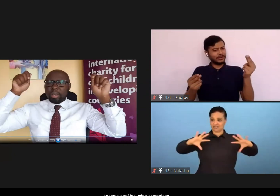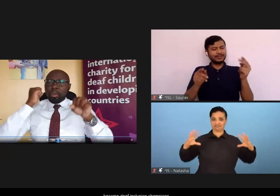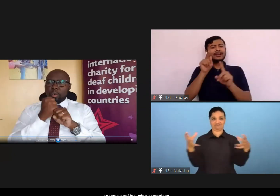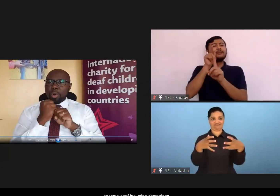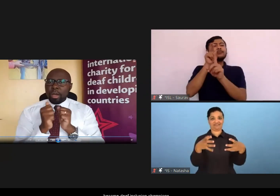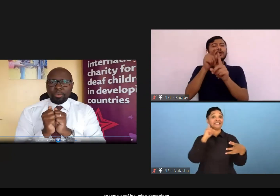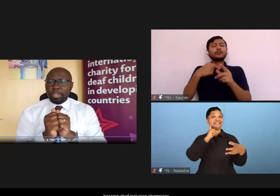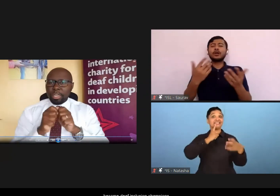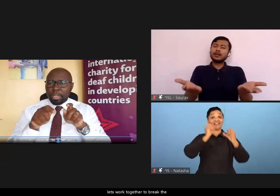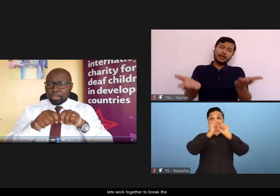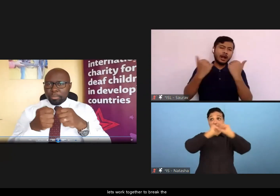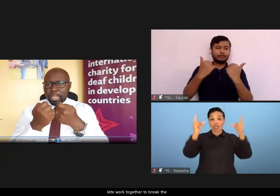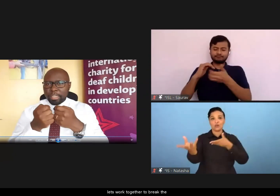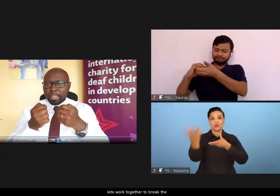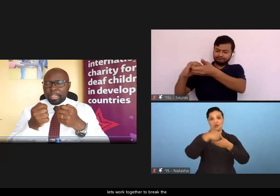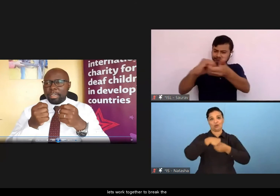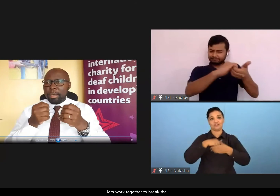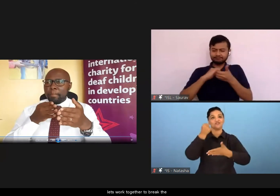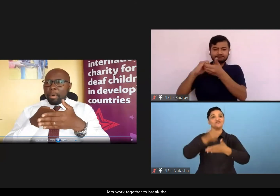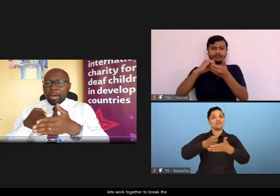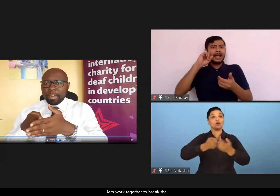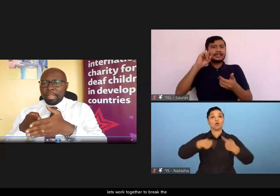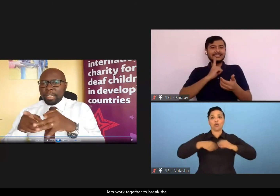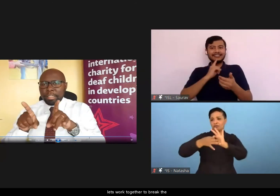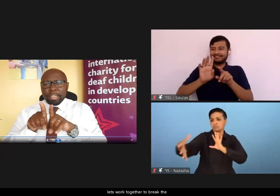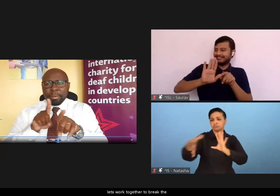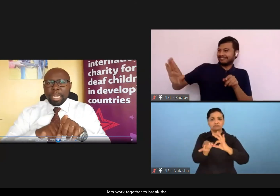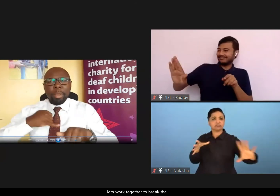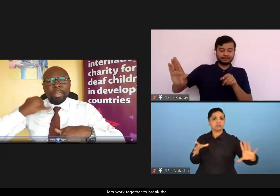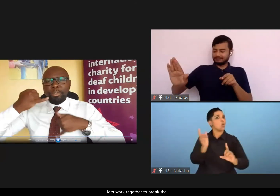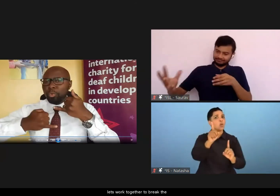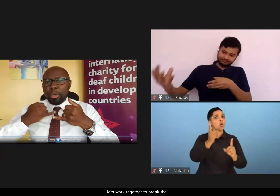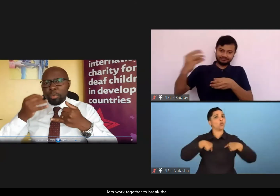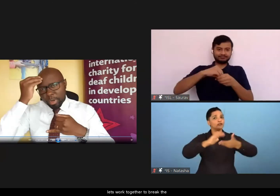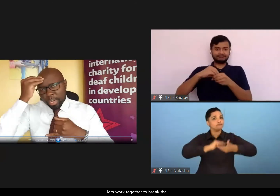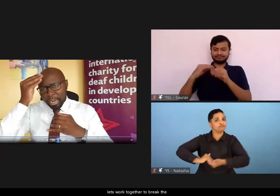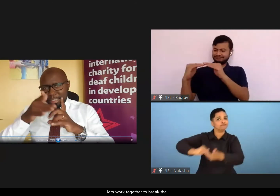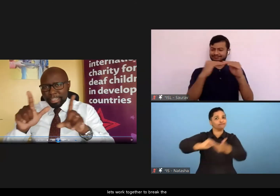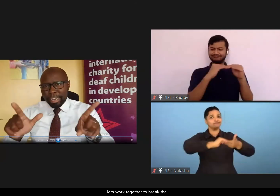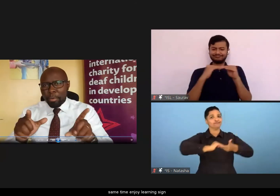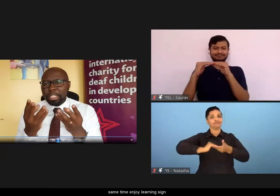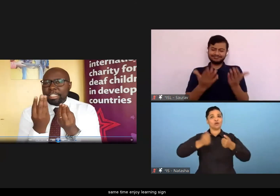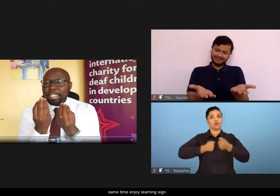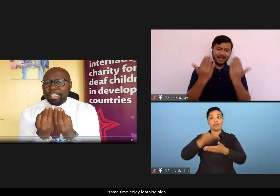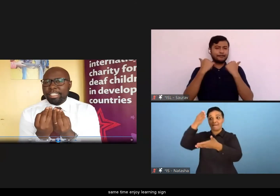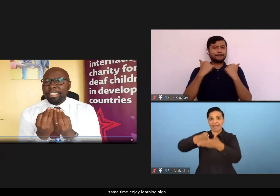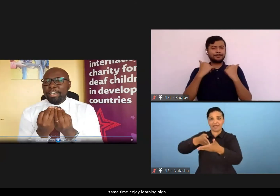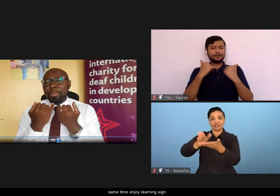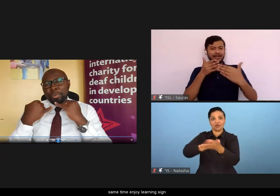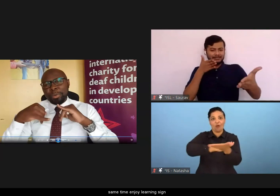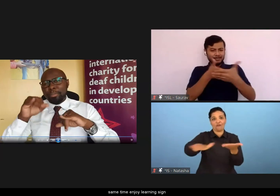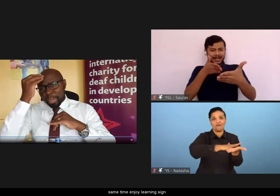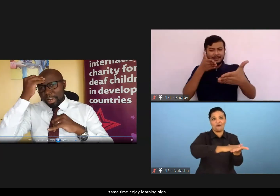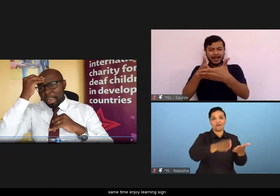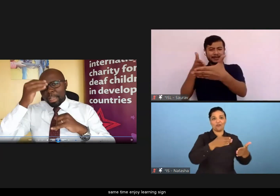inclusion champions. Let's work together to break the barriers and also at the same time enjoy learning